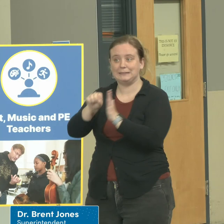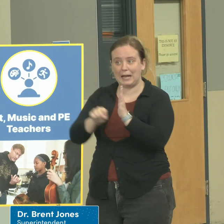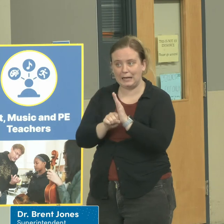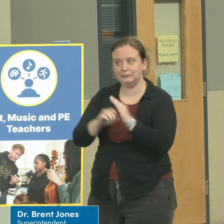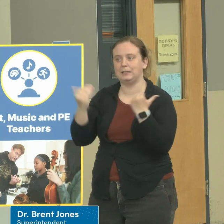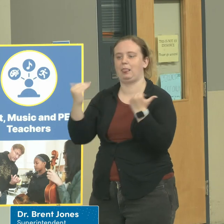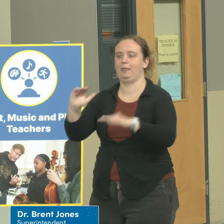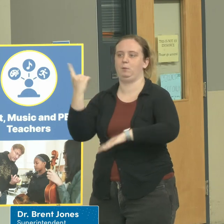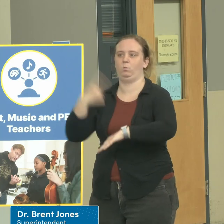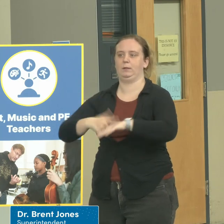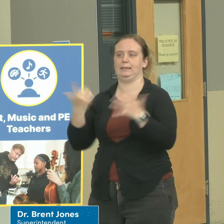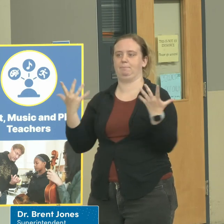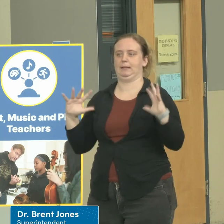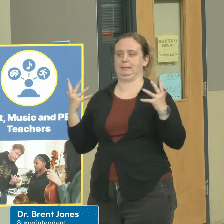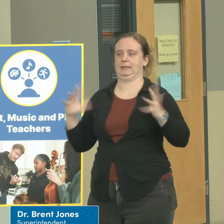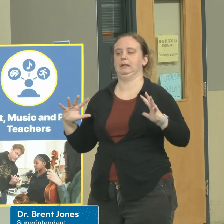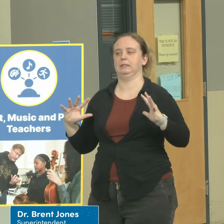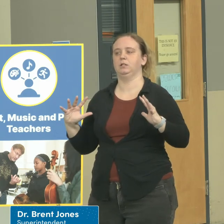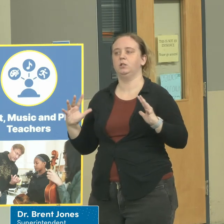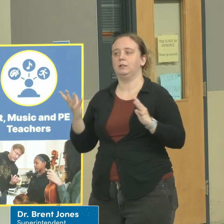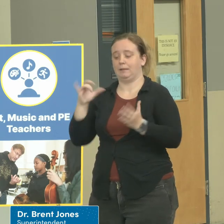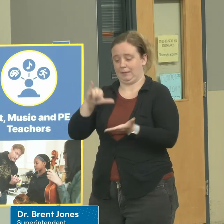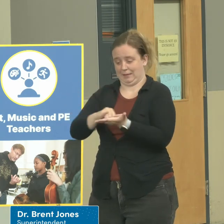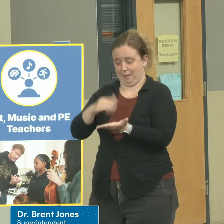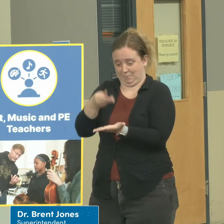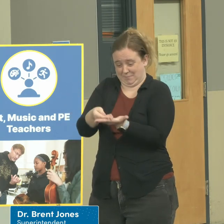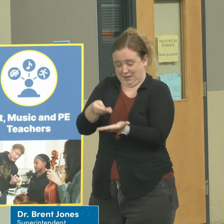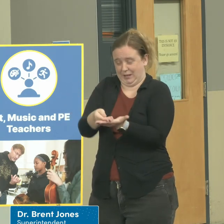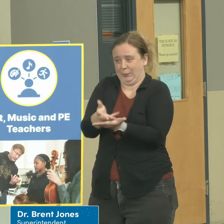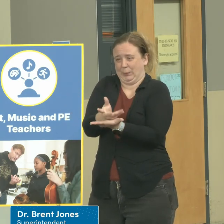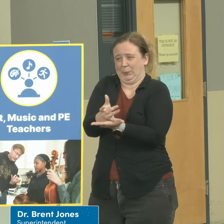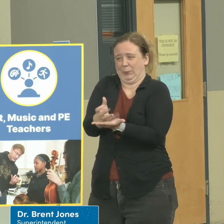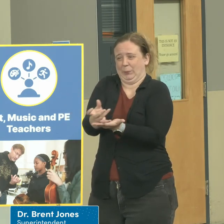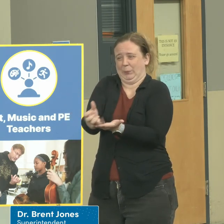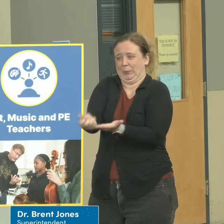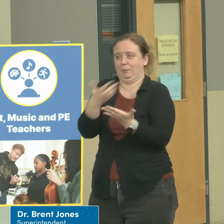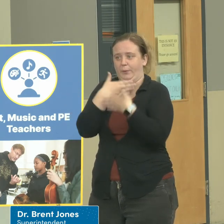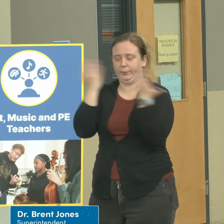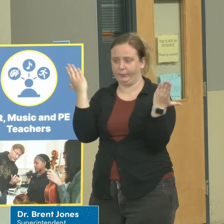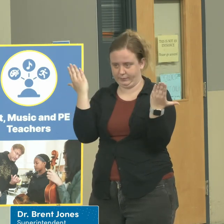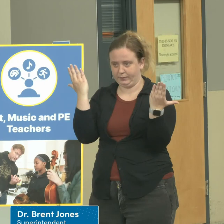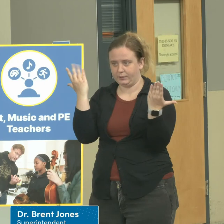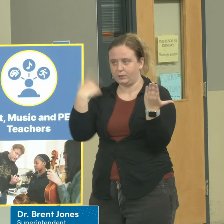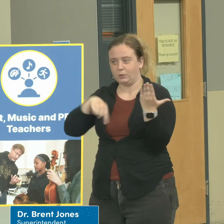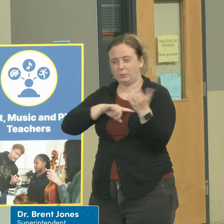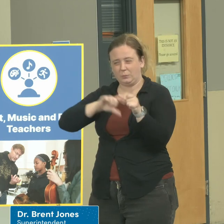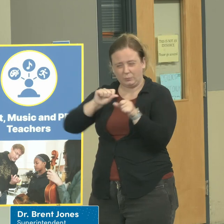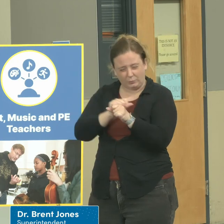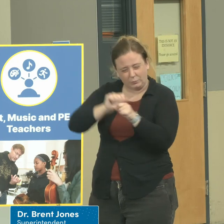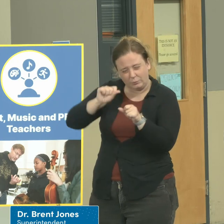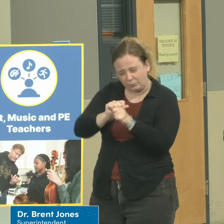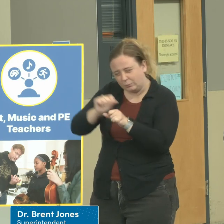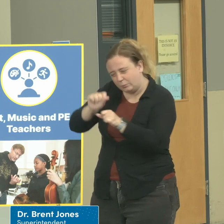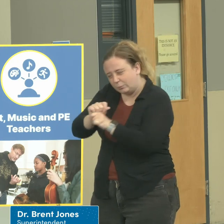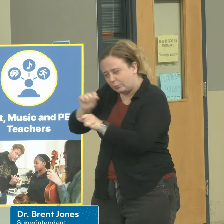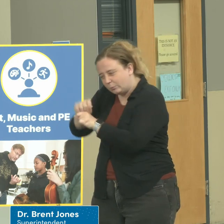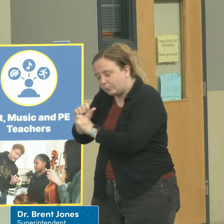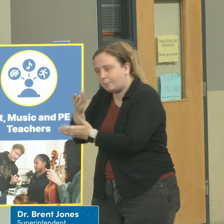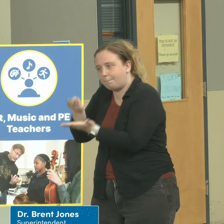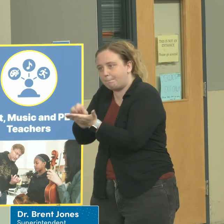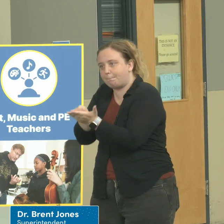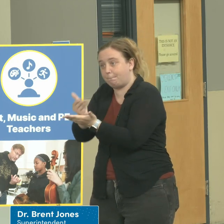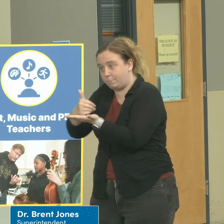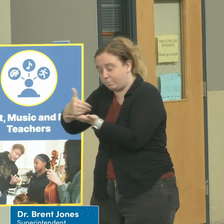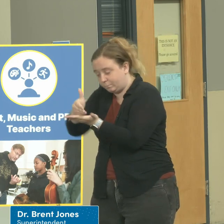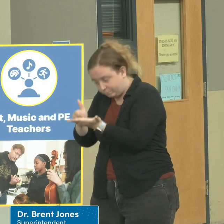we've been working to really bring balanced budgets forward. And at the same time, we're working on how do we reduce